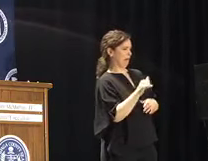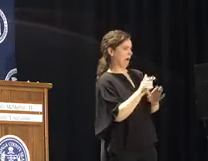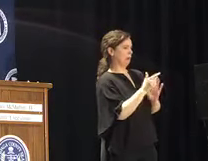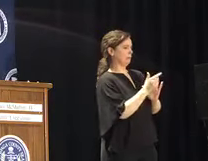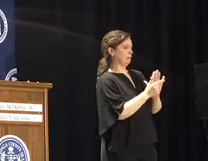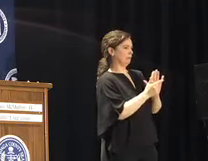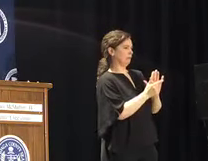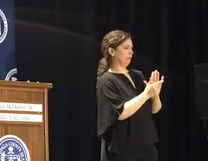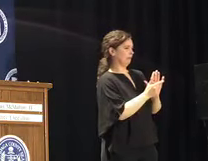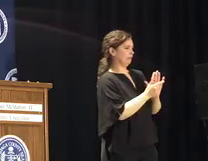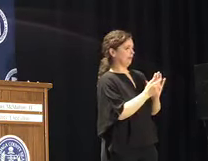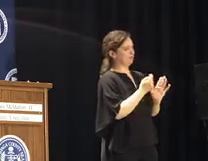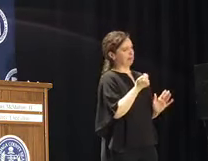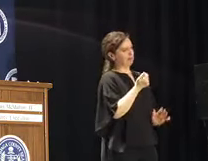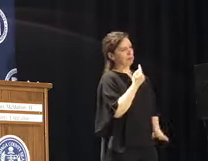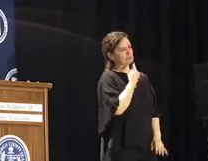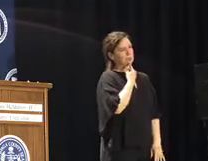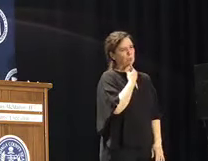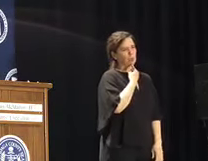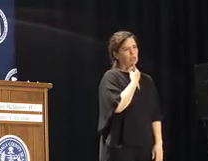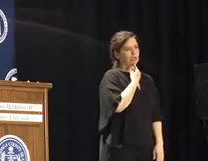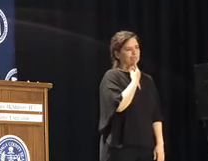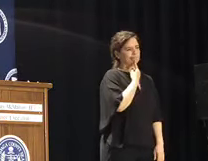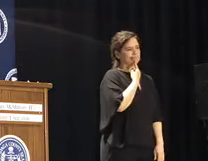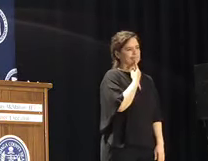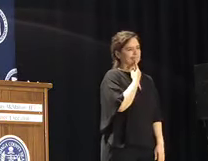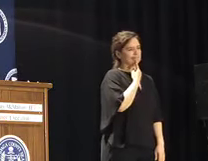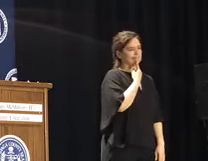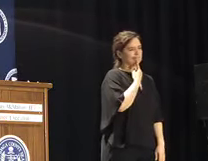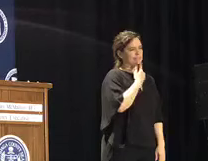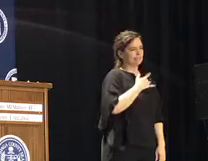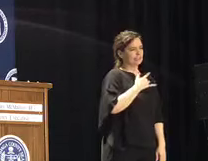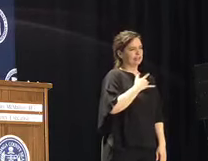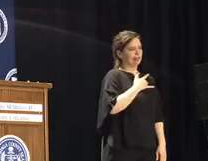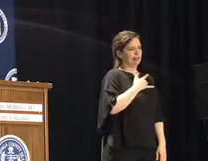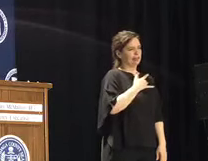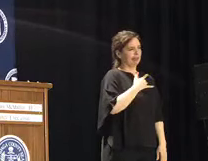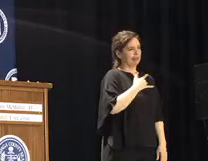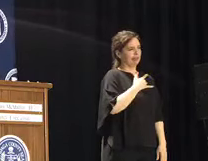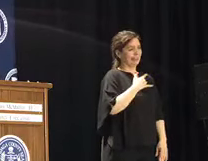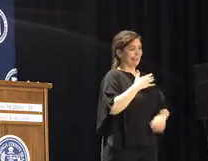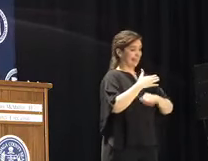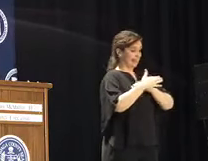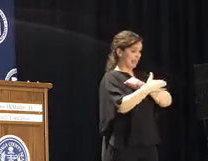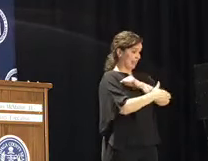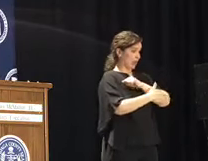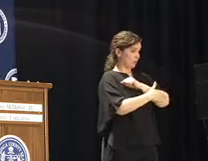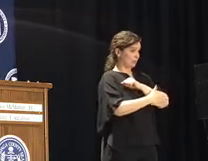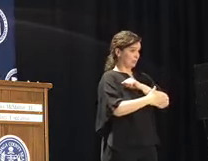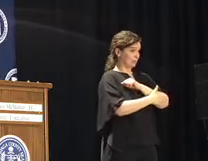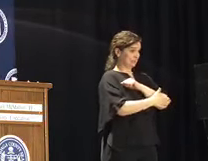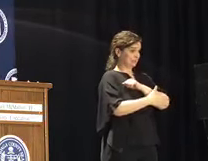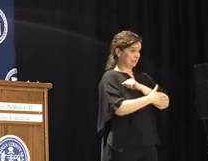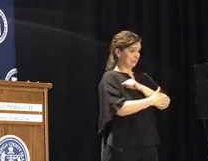That bill, if you're a county over $500,000, you're going to get aid directly to the county.